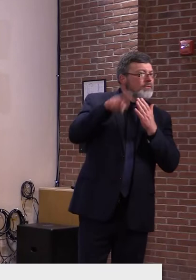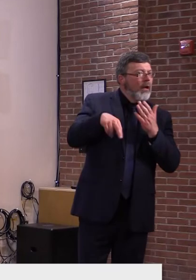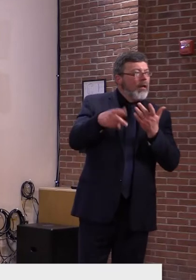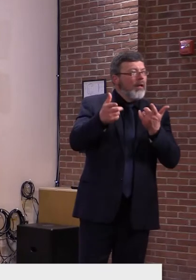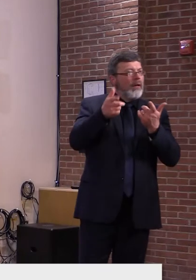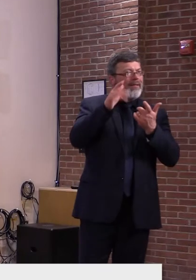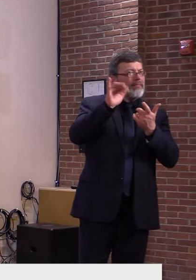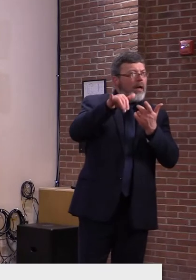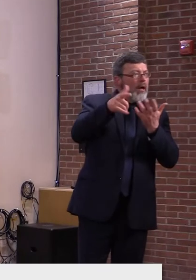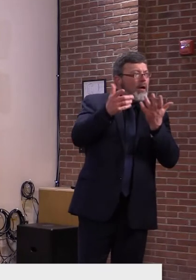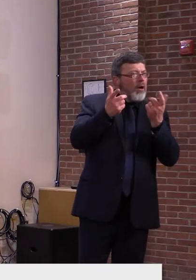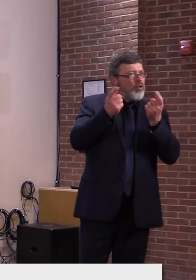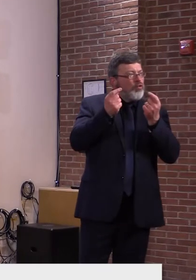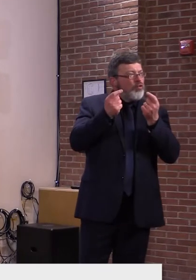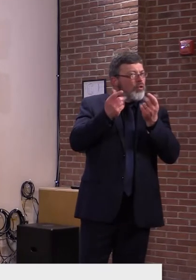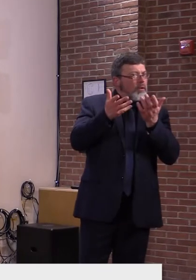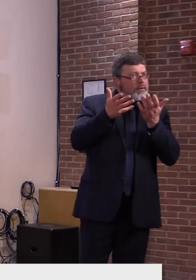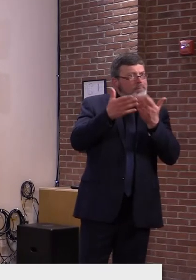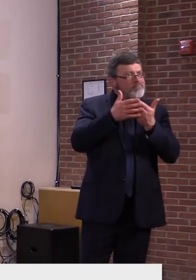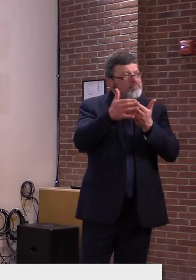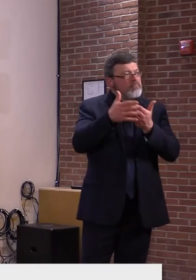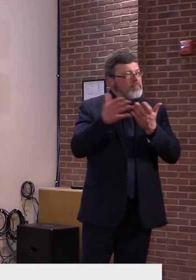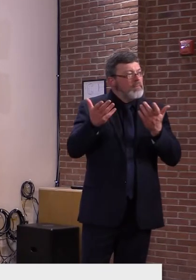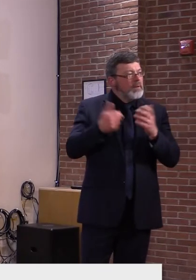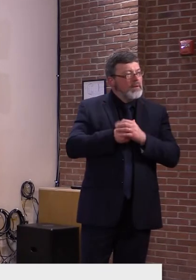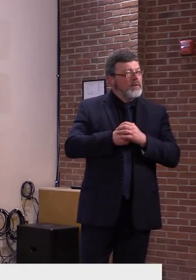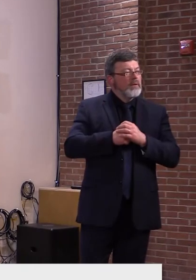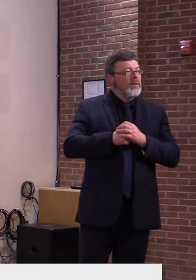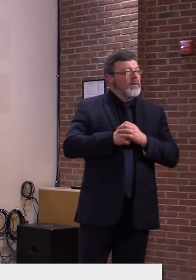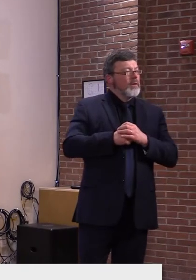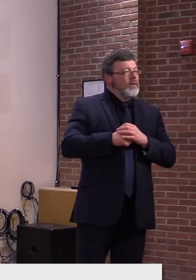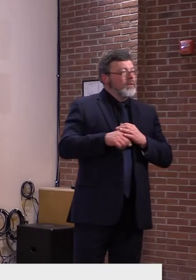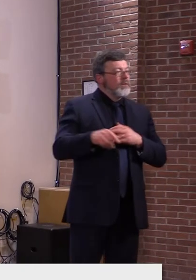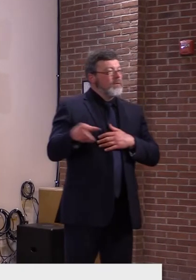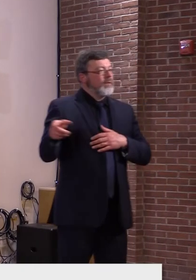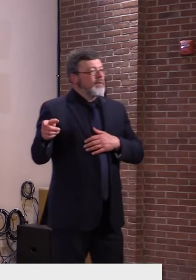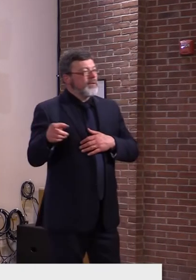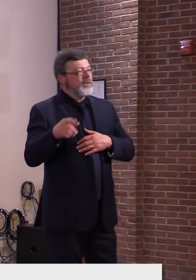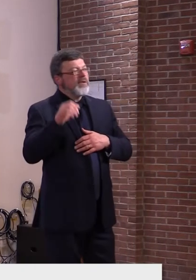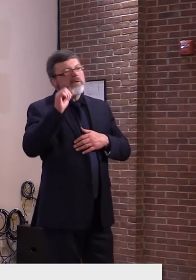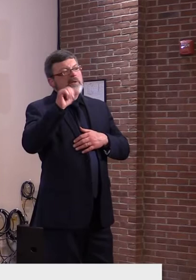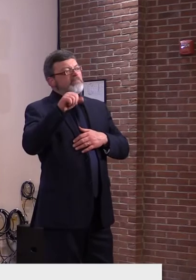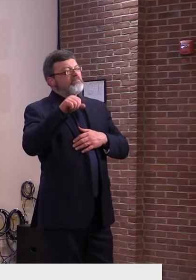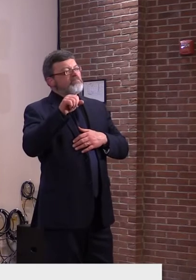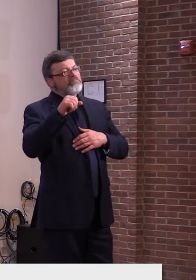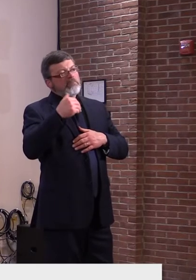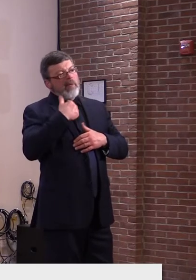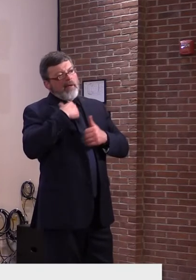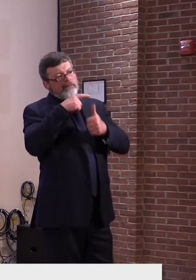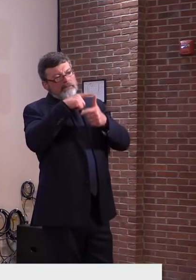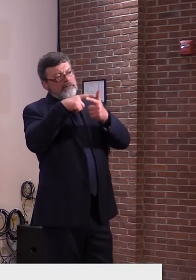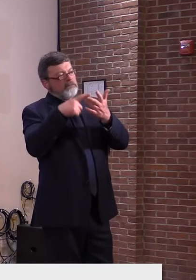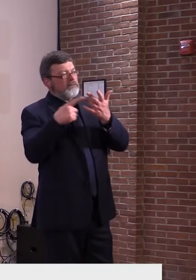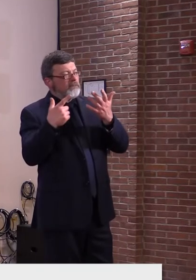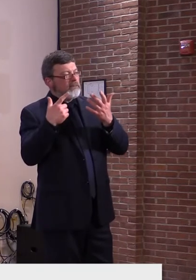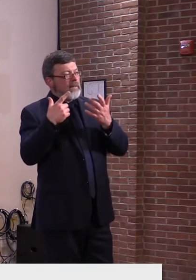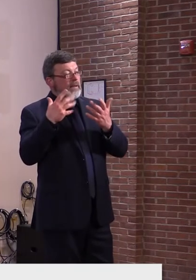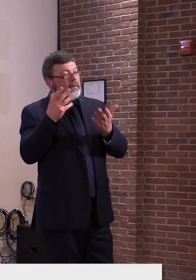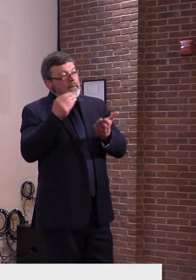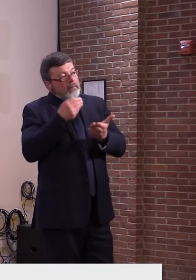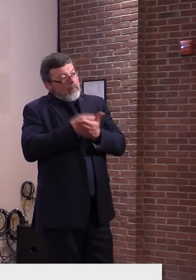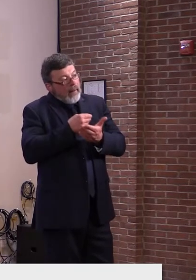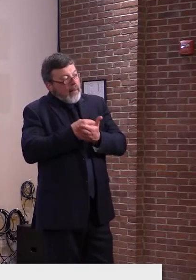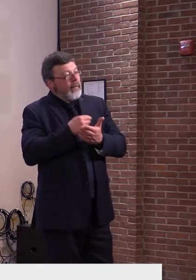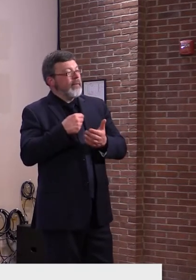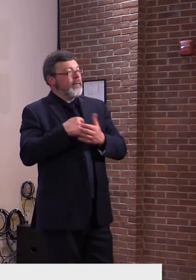well? Yeah, I think there is an intersection. I think, you know, like funding, facilities are an essential